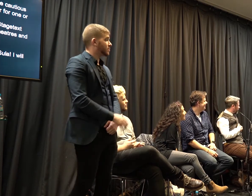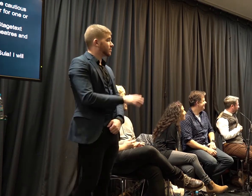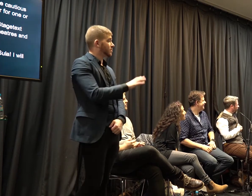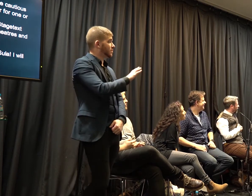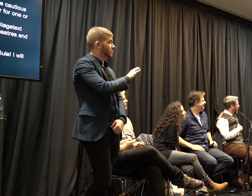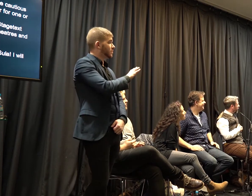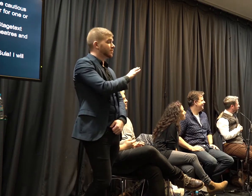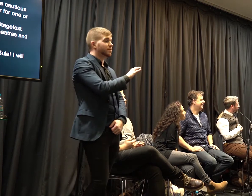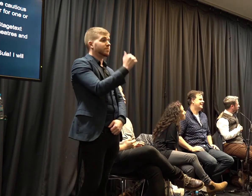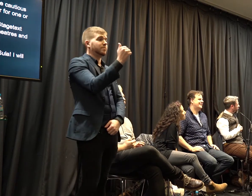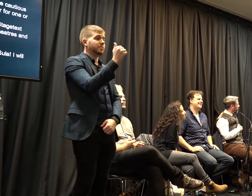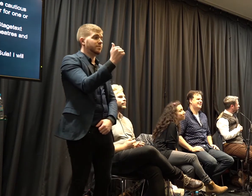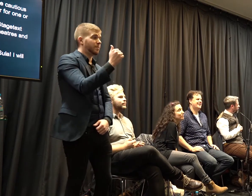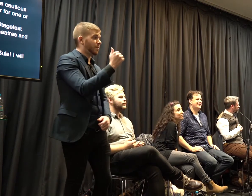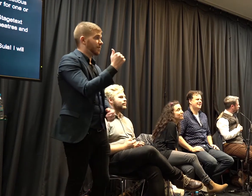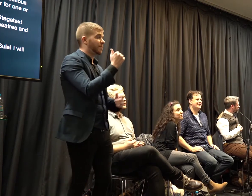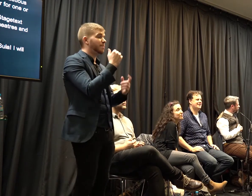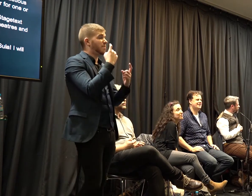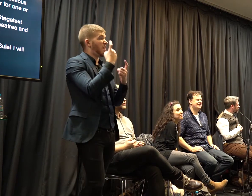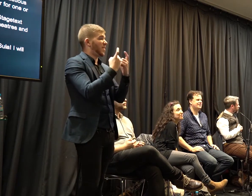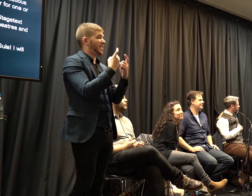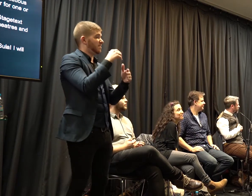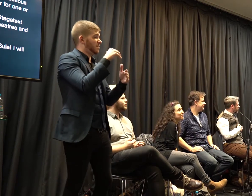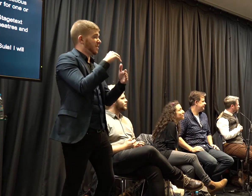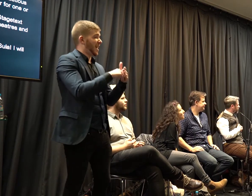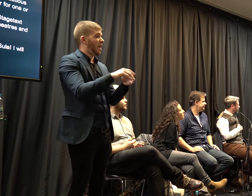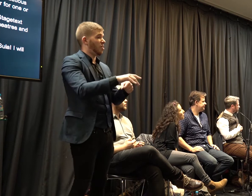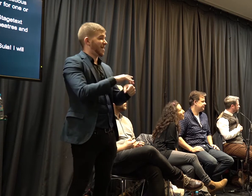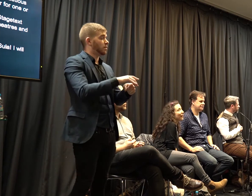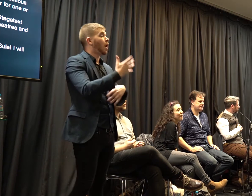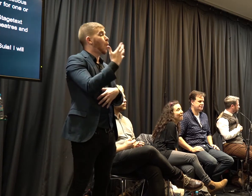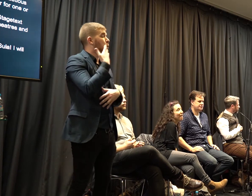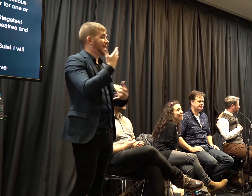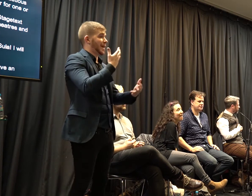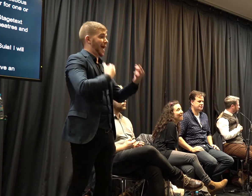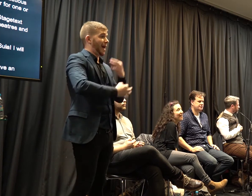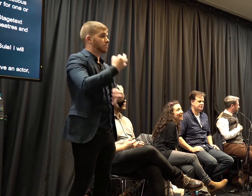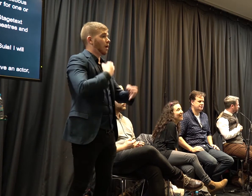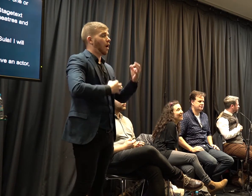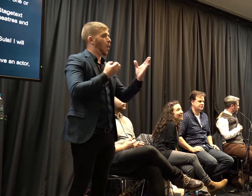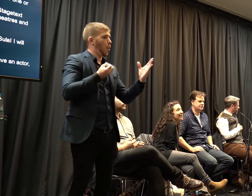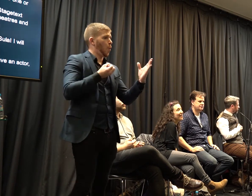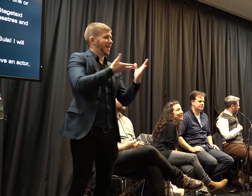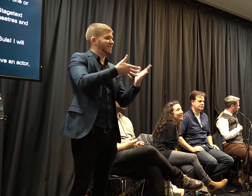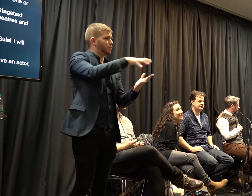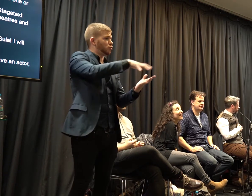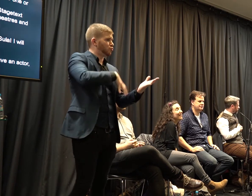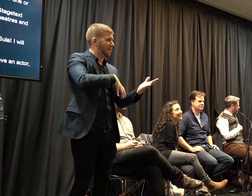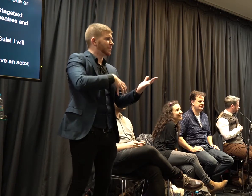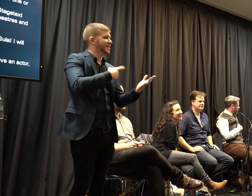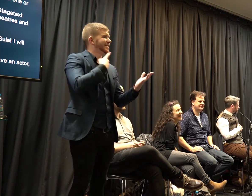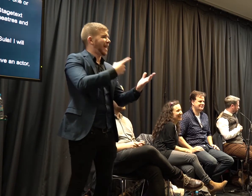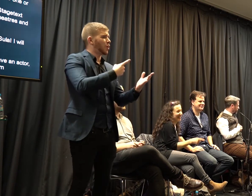Hi. I think in theatre, when you have an actor, you don't just give them the script and tell them to go